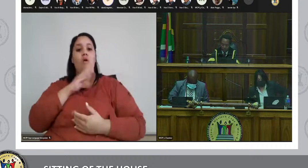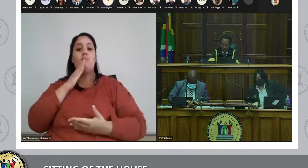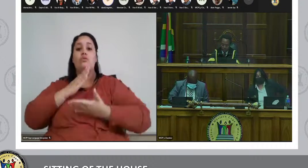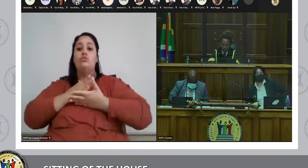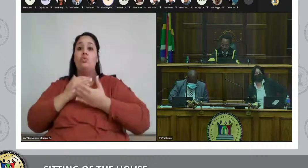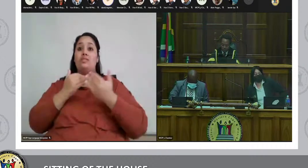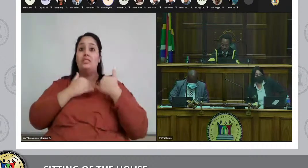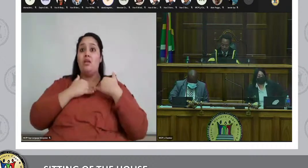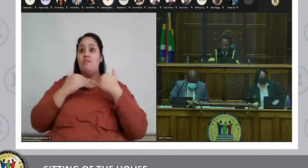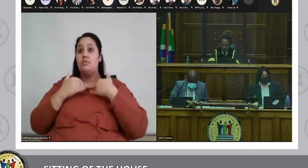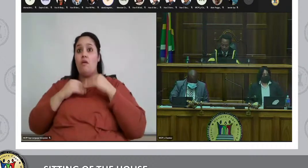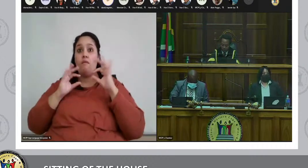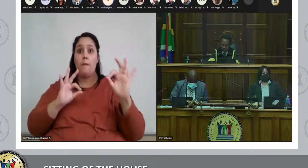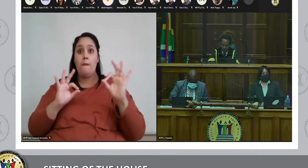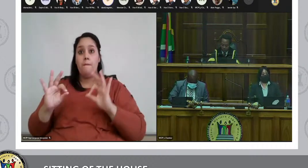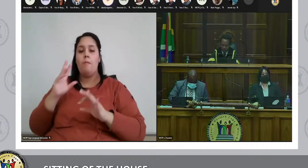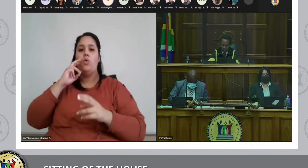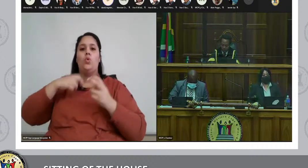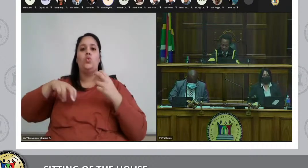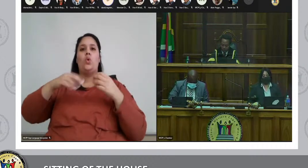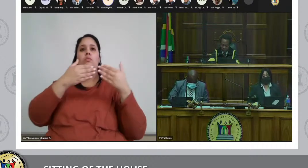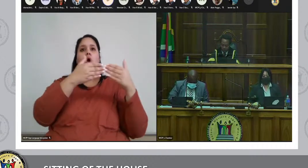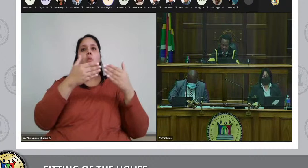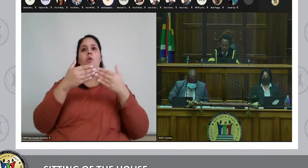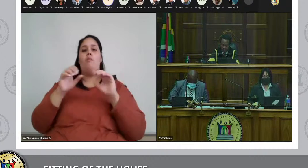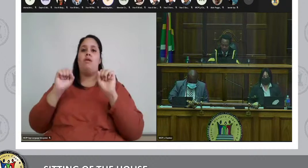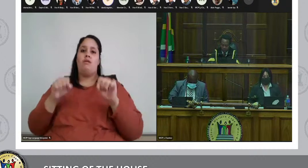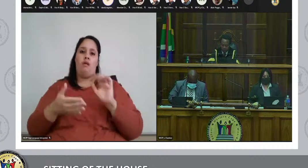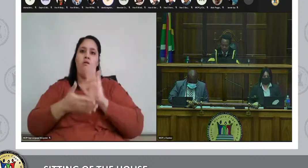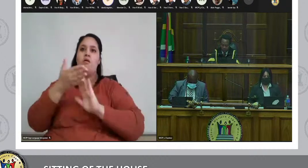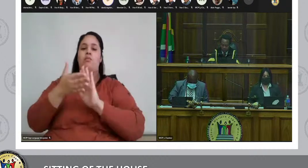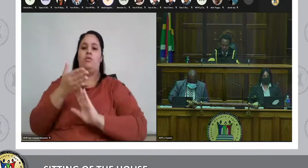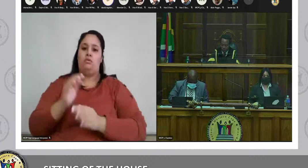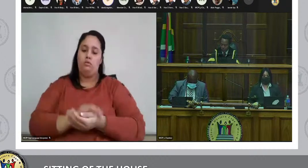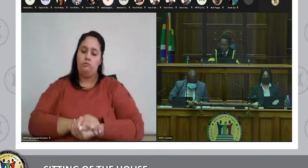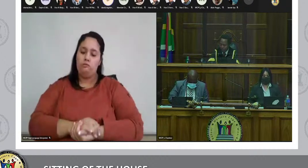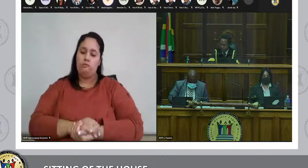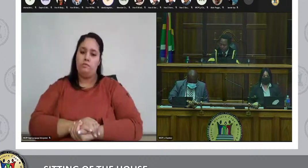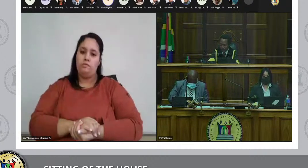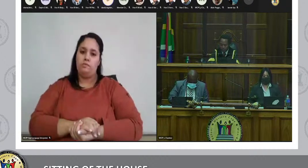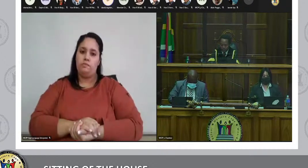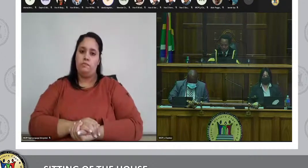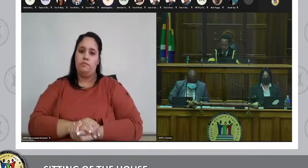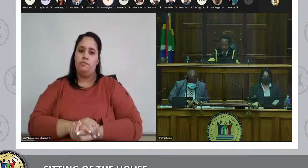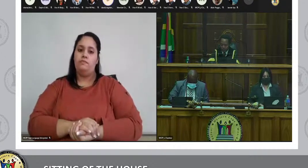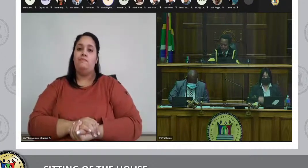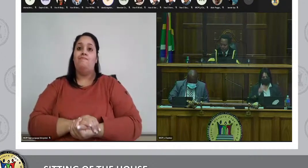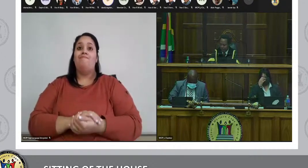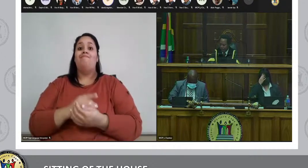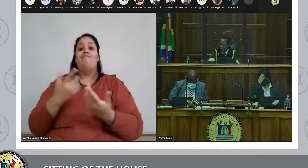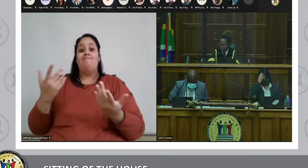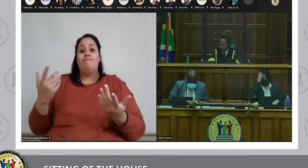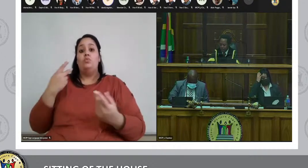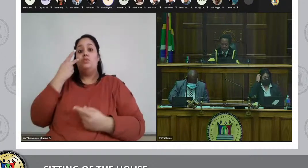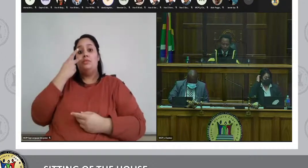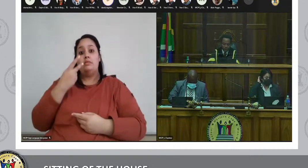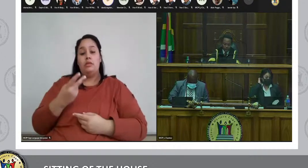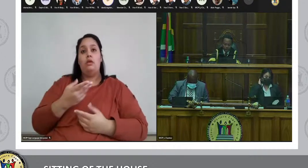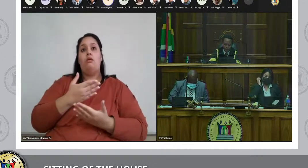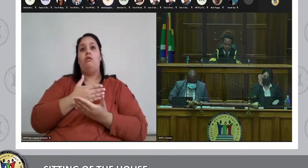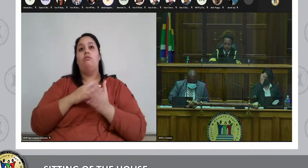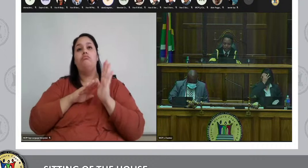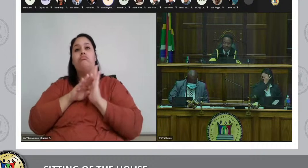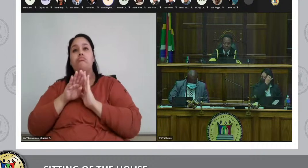the tourism sector was able to open and keep operating. Since then, we, of course, have seen a glimmer of hope with an increase